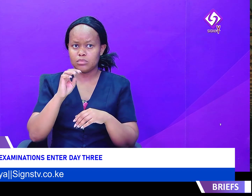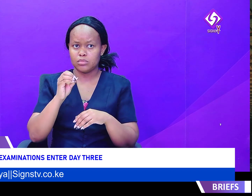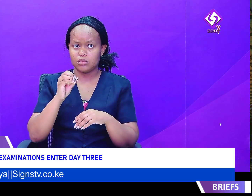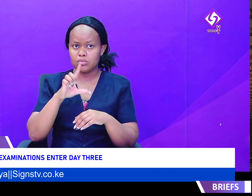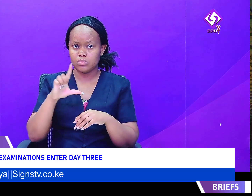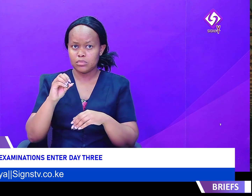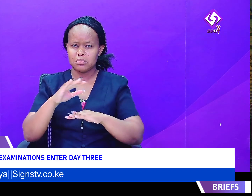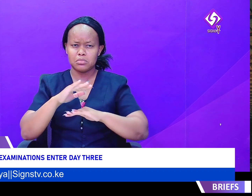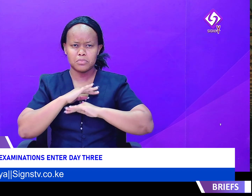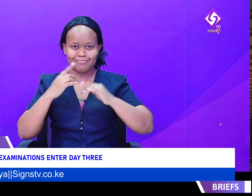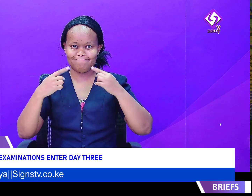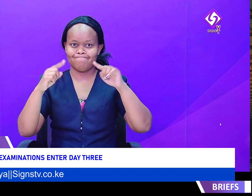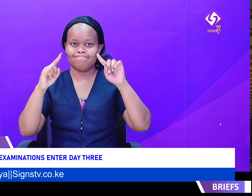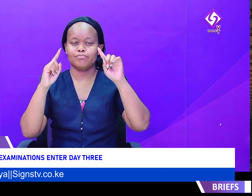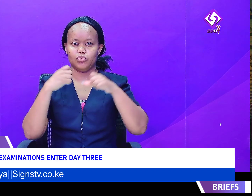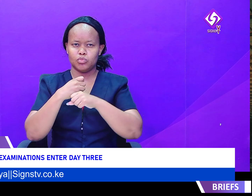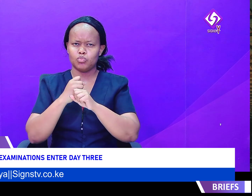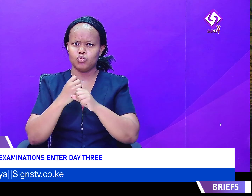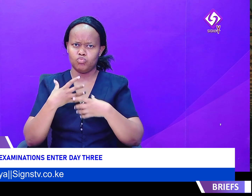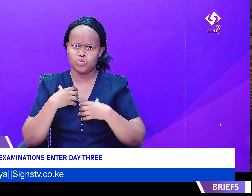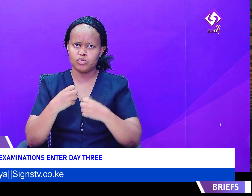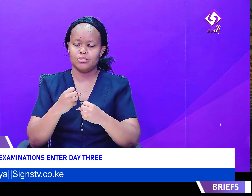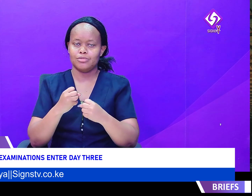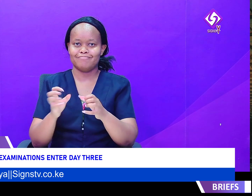Omolo says that